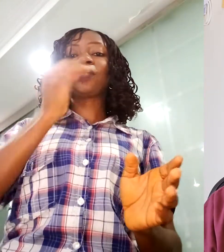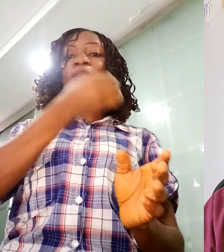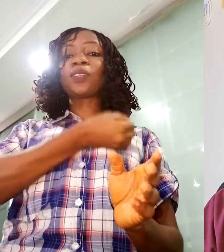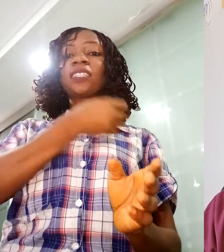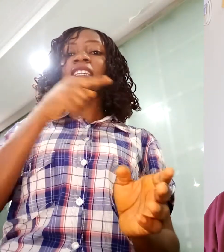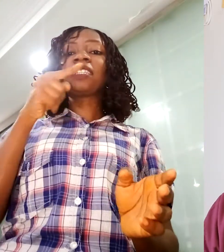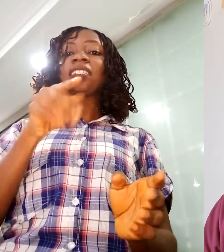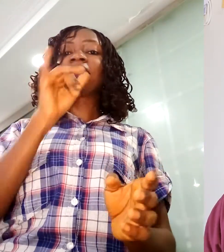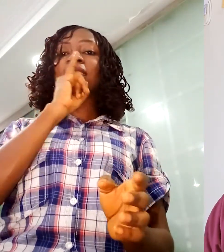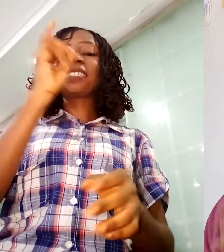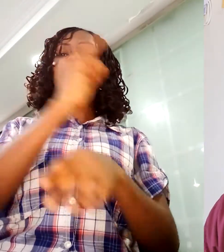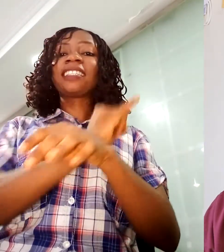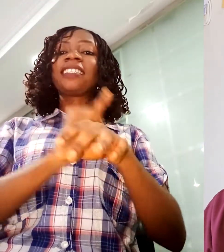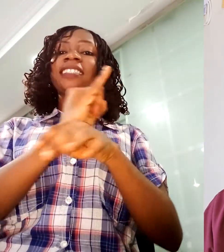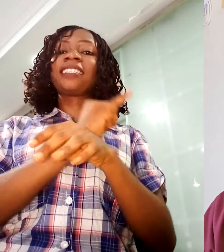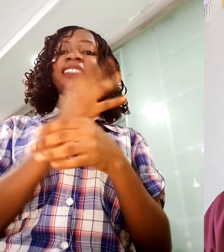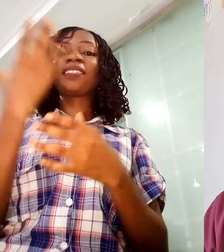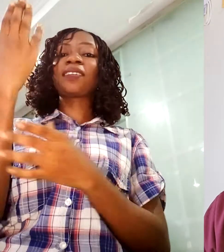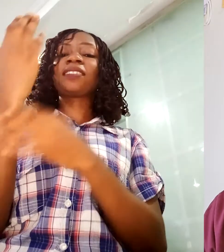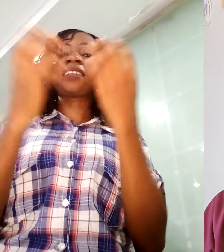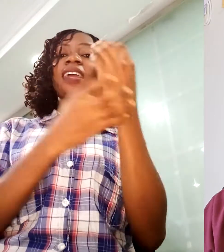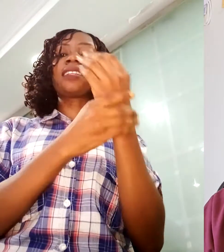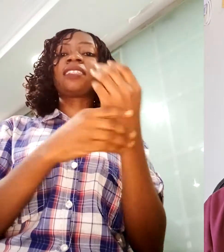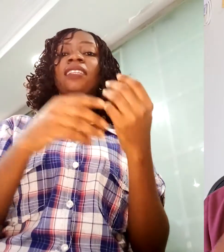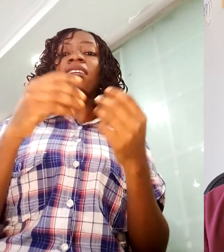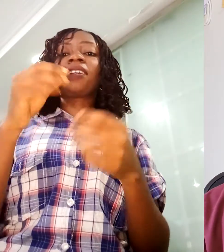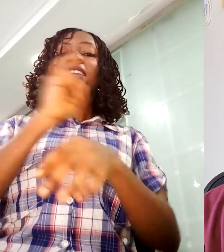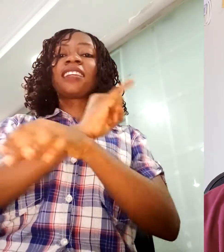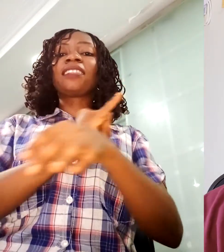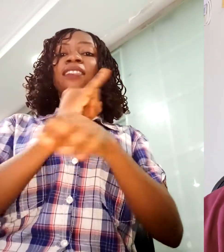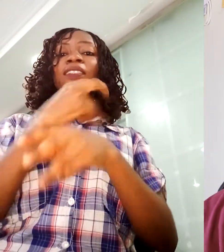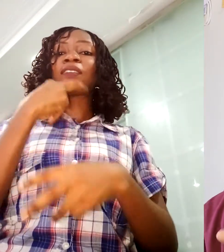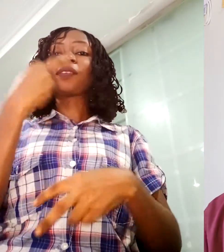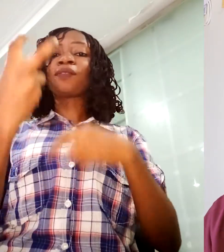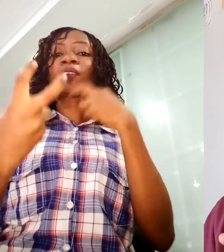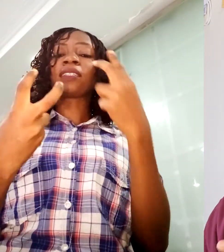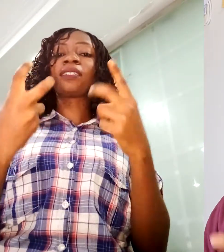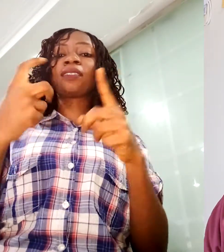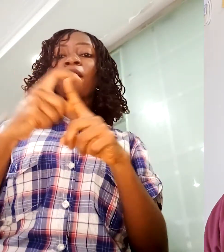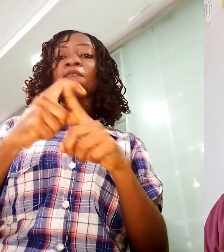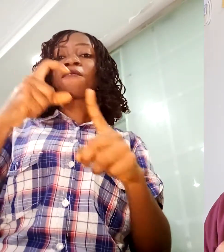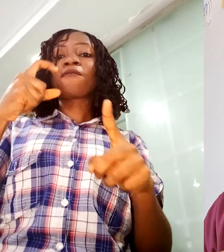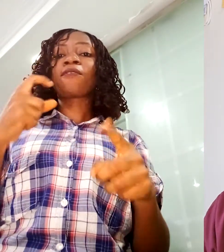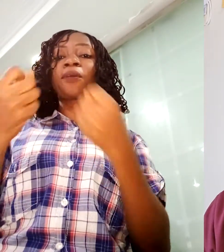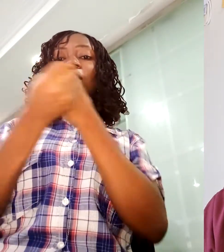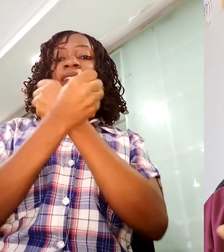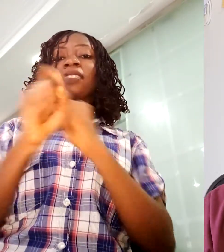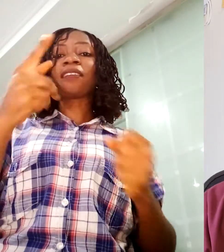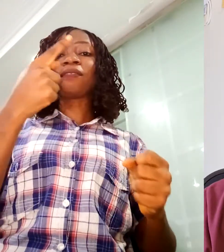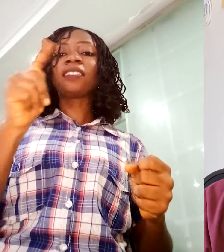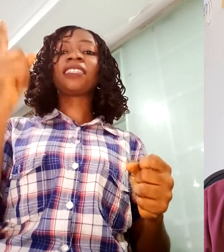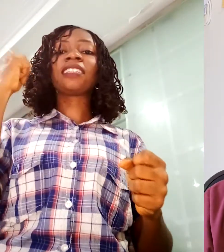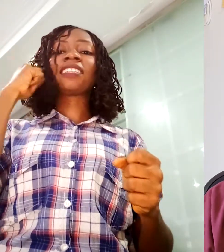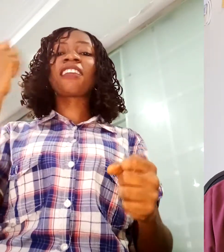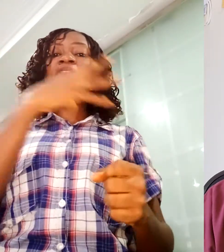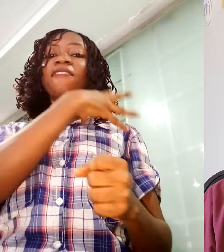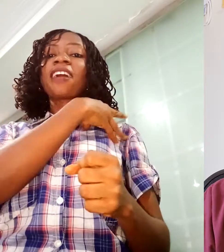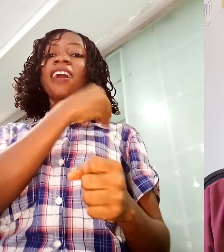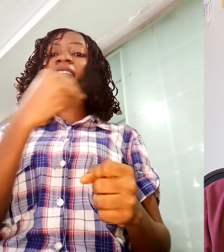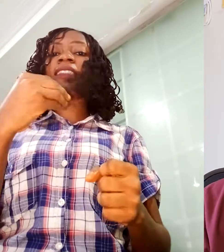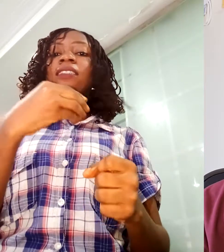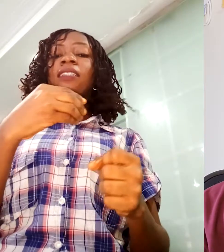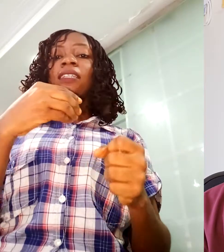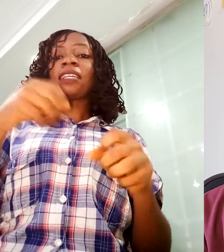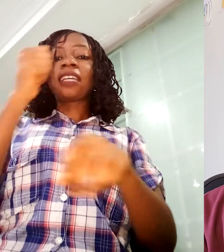have doing this. This is the Indigenous Hands, the Indigenous Voices, brought to you by Save the Deaf and Endangered